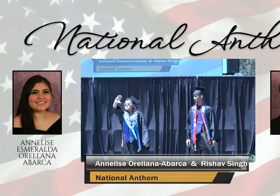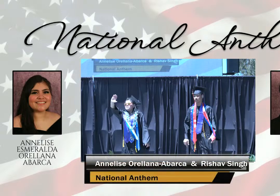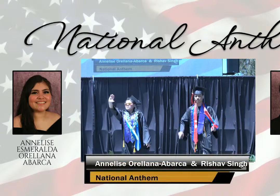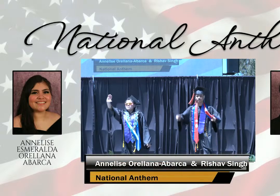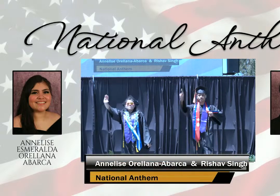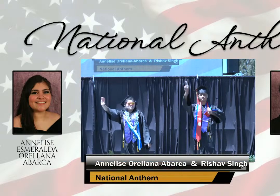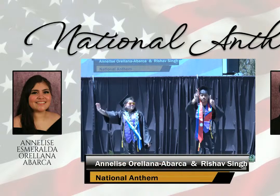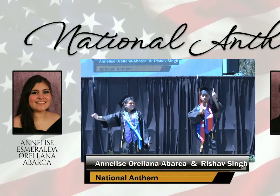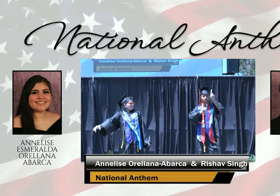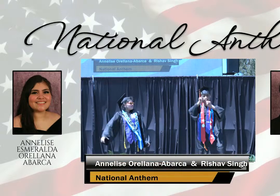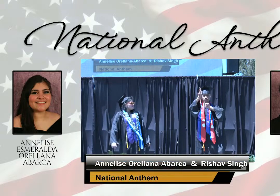ramparts we